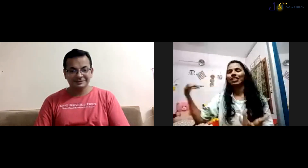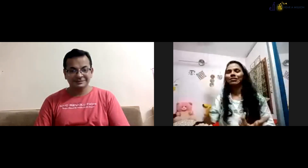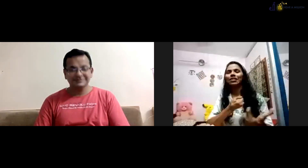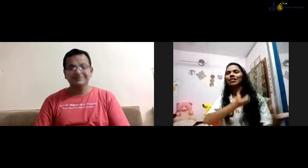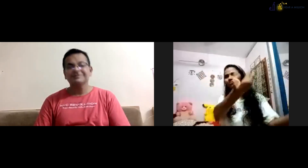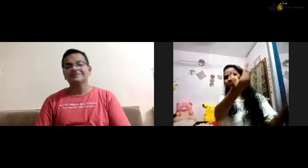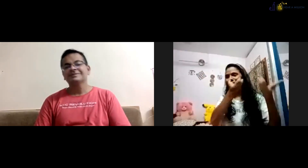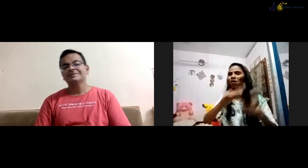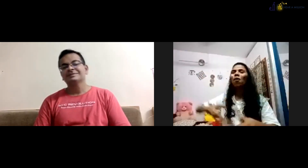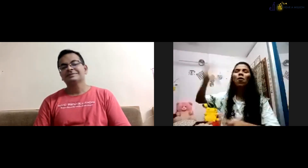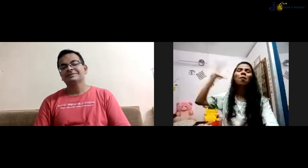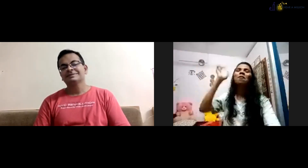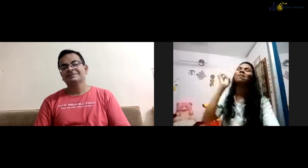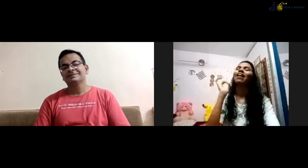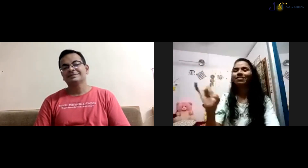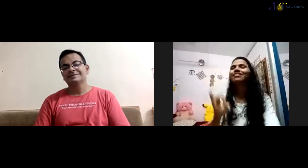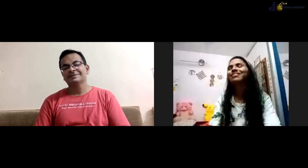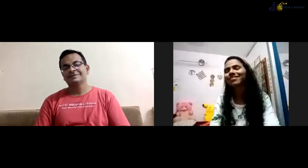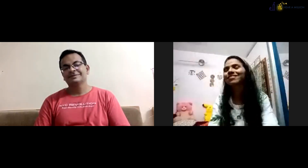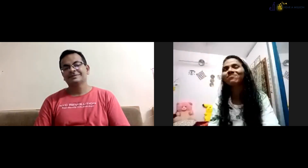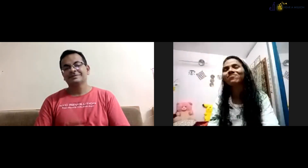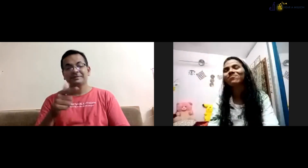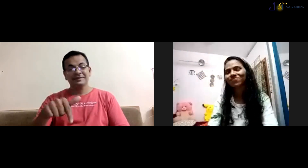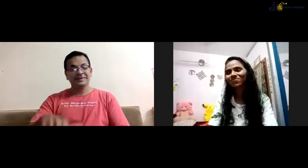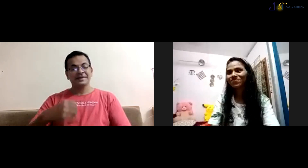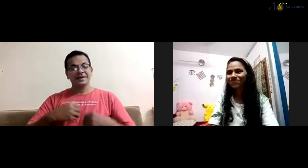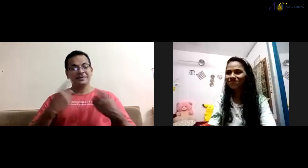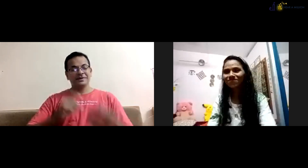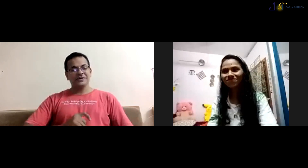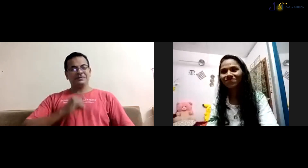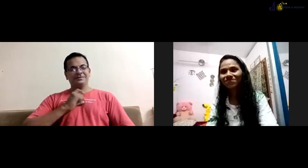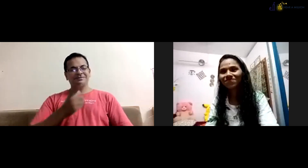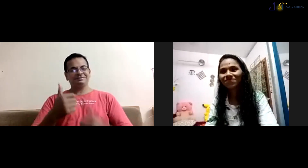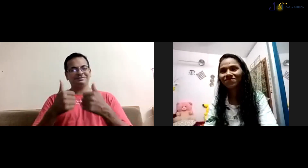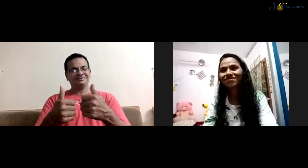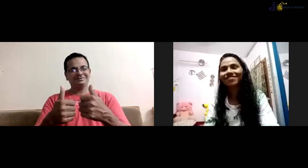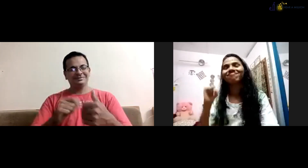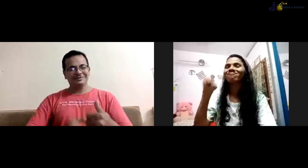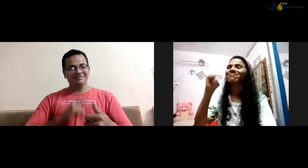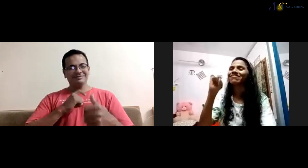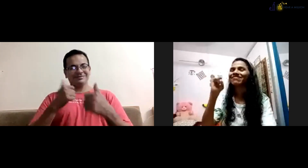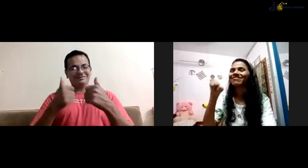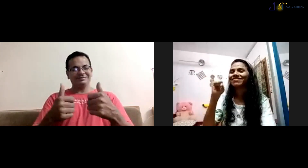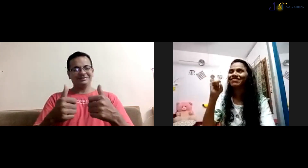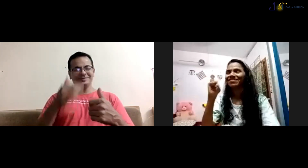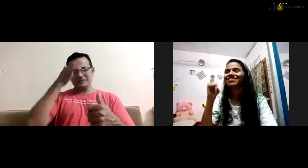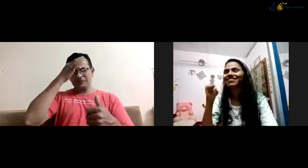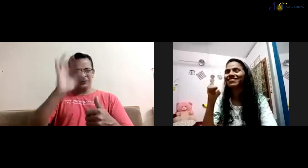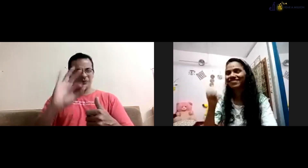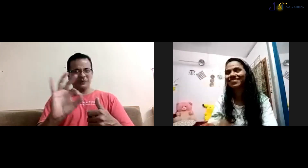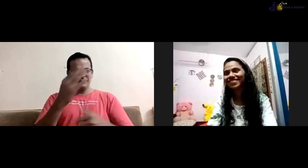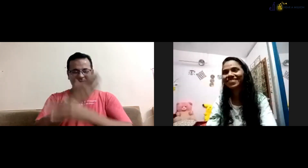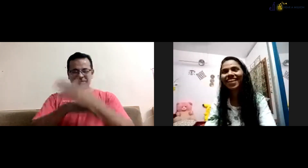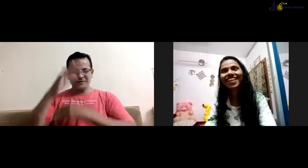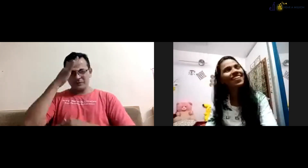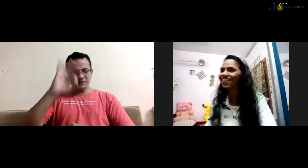my uncle, he helped me a lot, and I remember that one. So you are a confident child, right? Yes, I